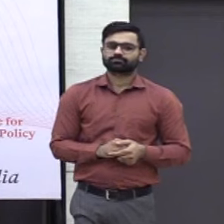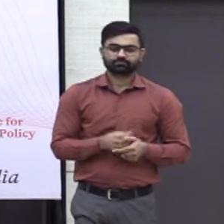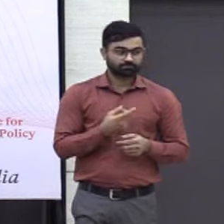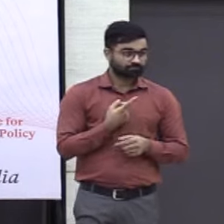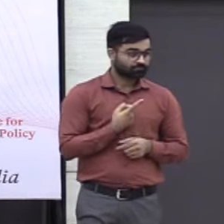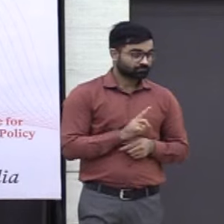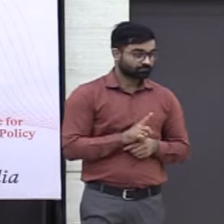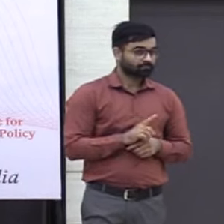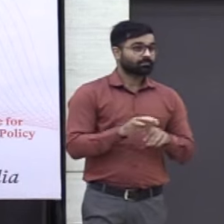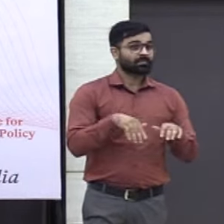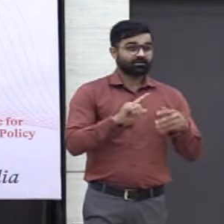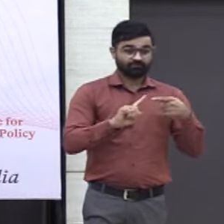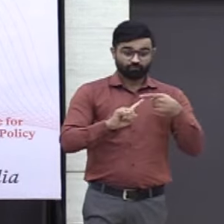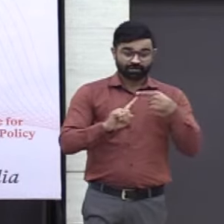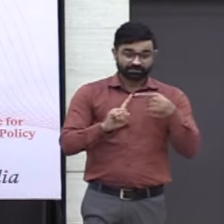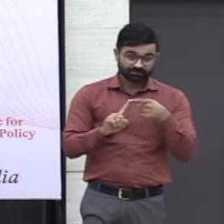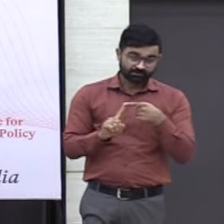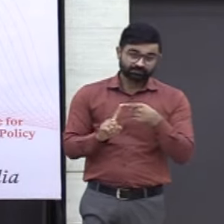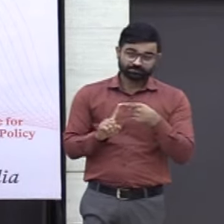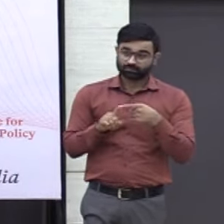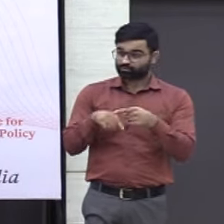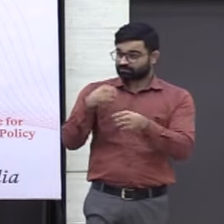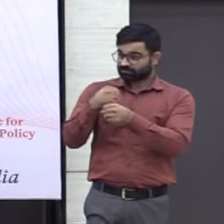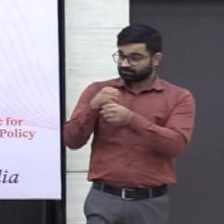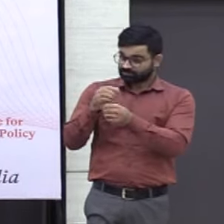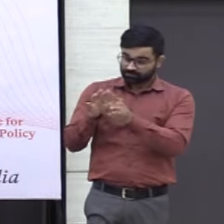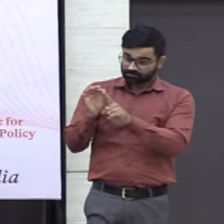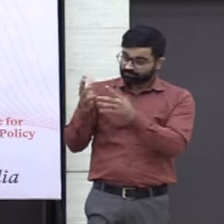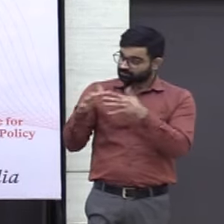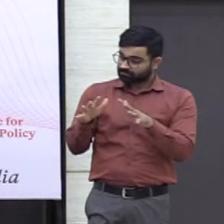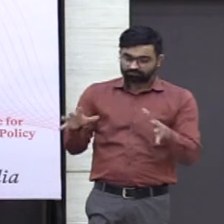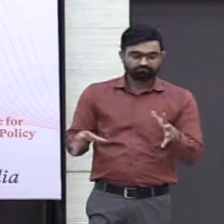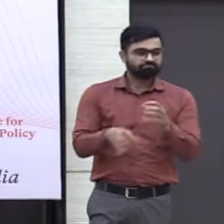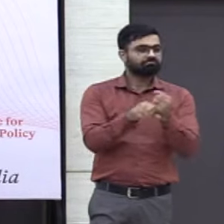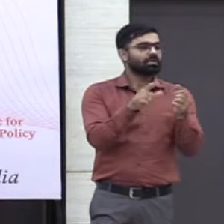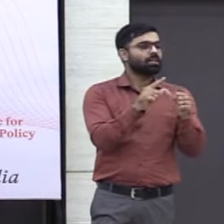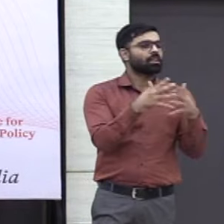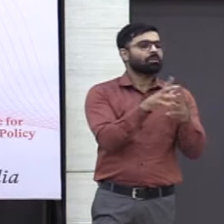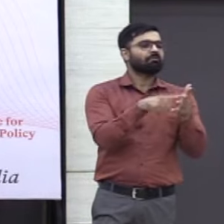Right? So the first thing that this government should have done was to scrap